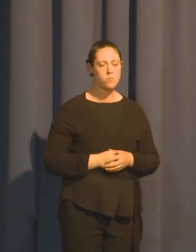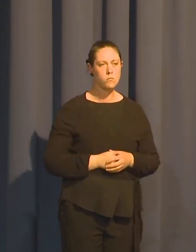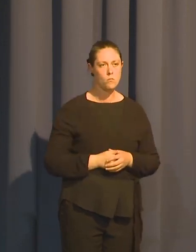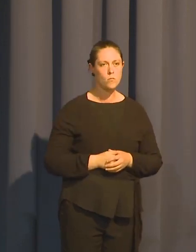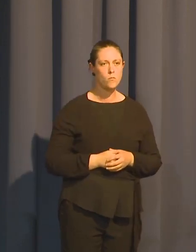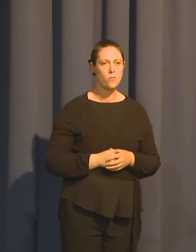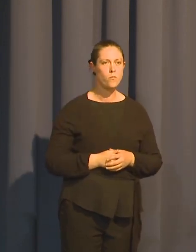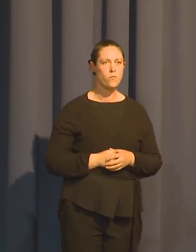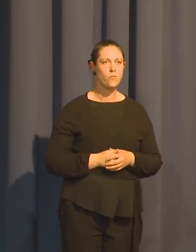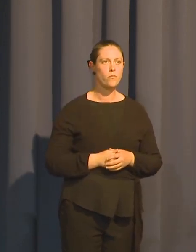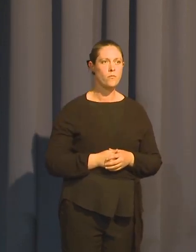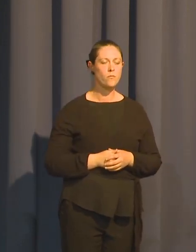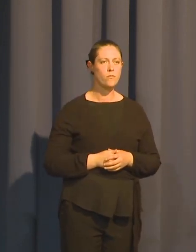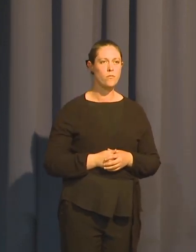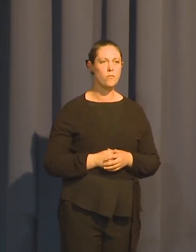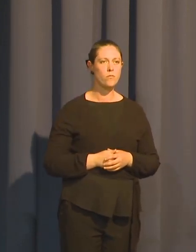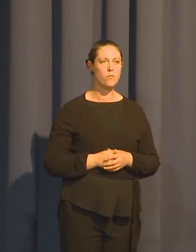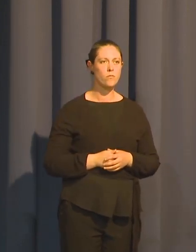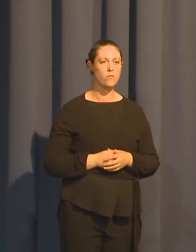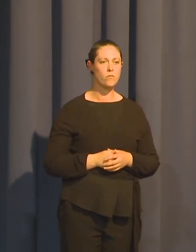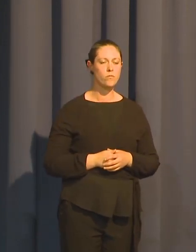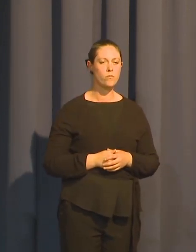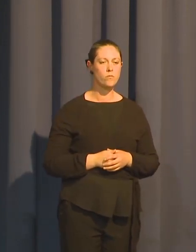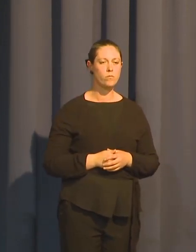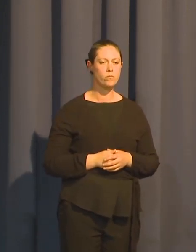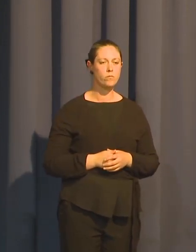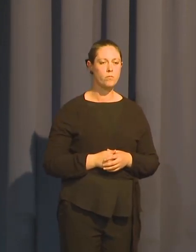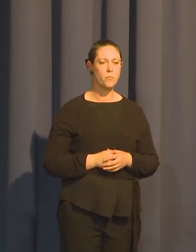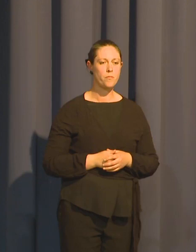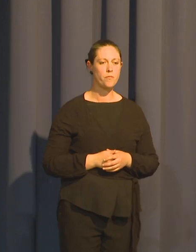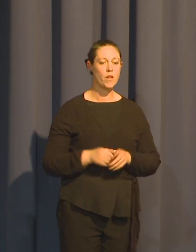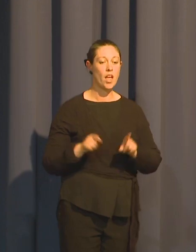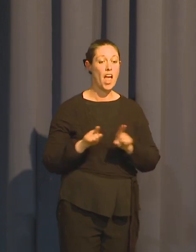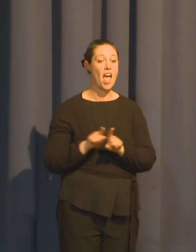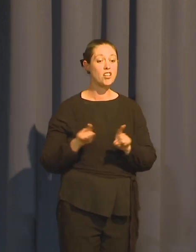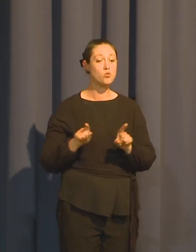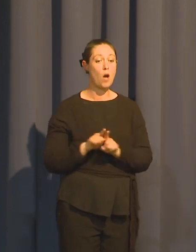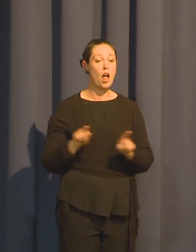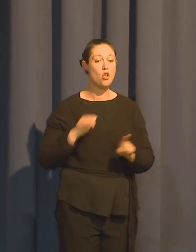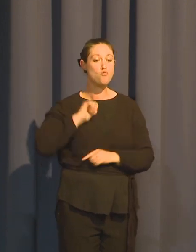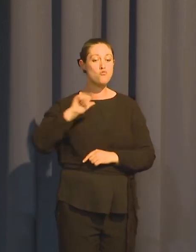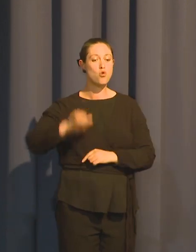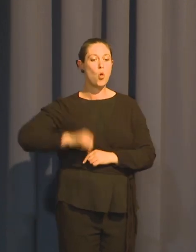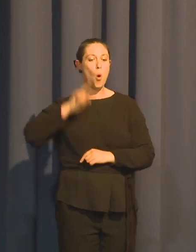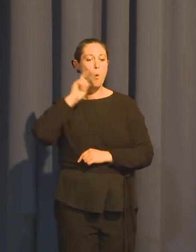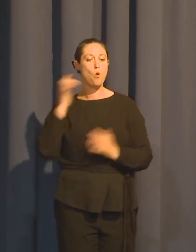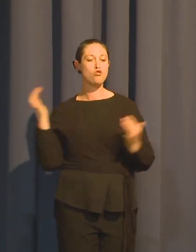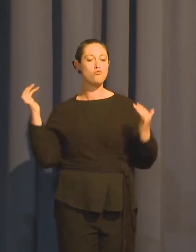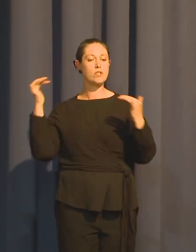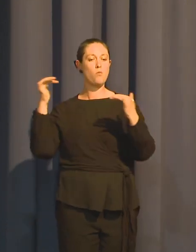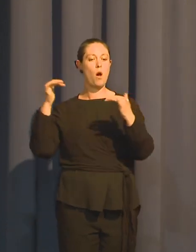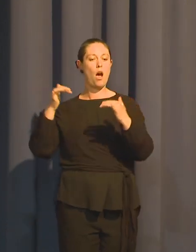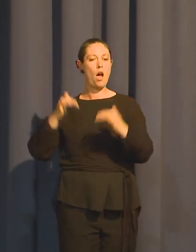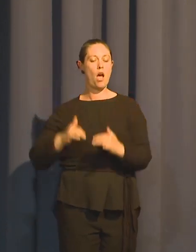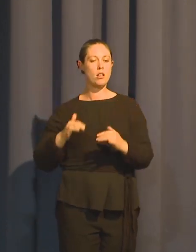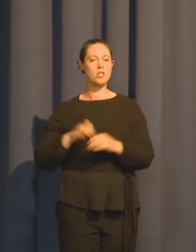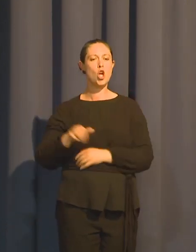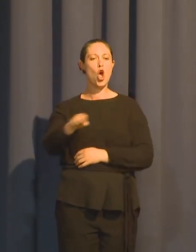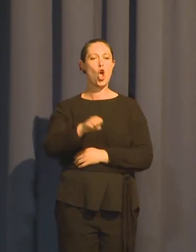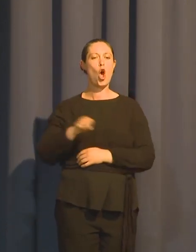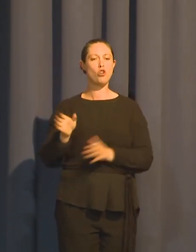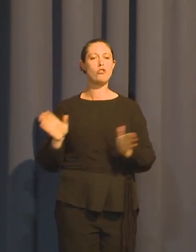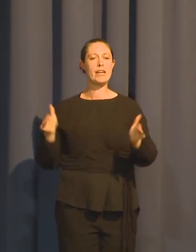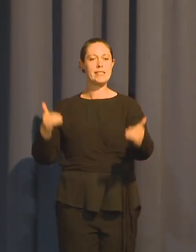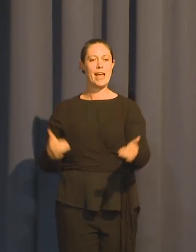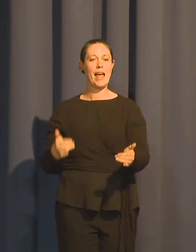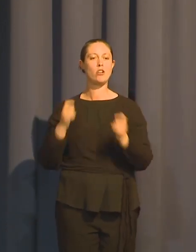So we've also been testing our raw water reservoir, which is a large concrete tank at the treatment